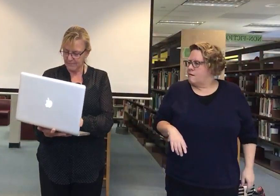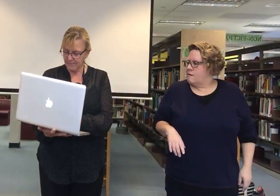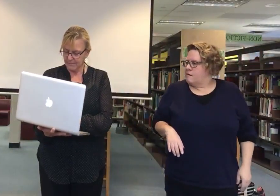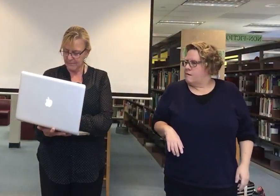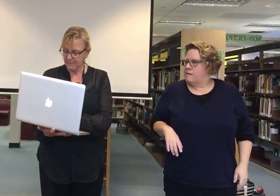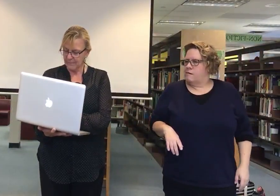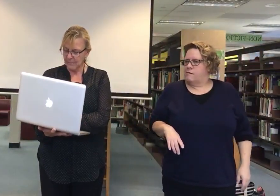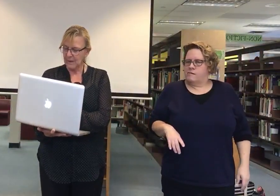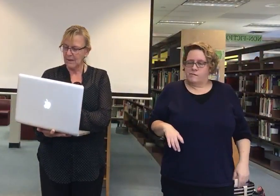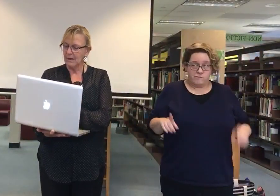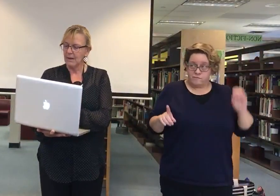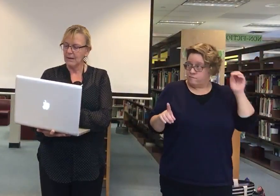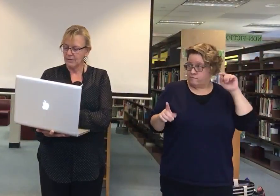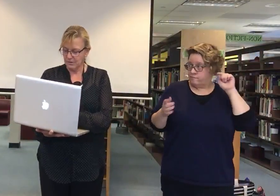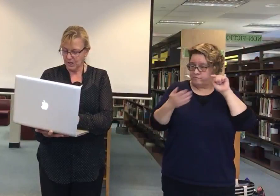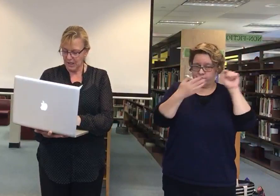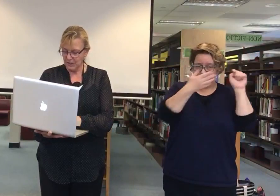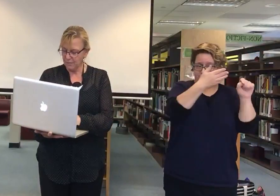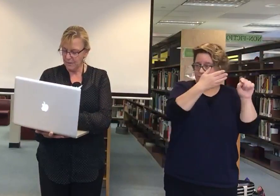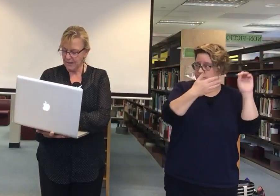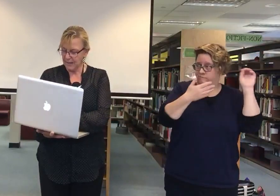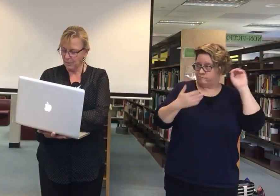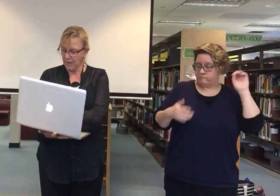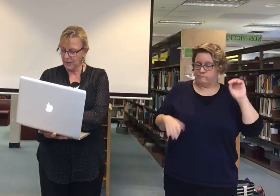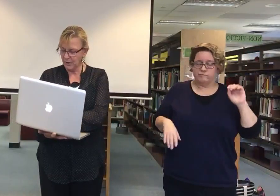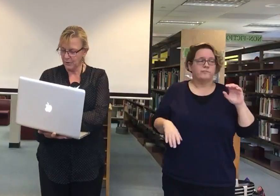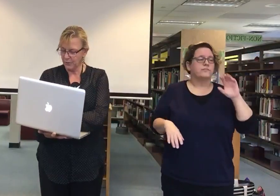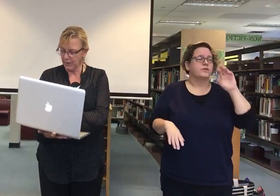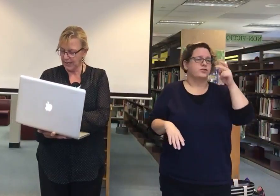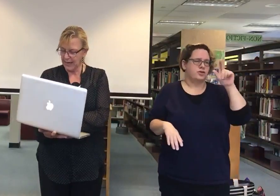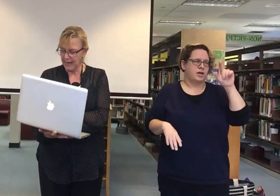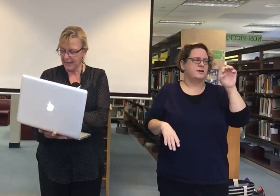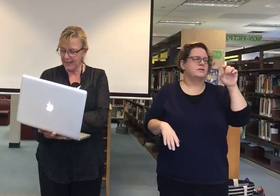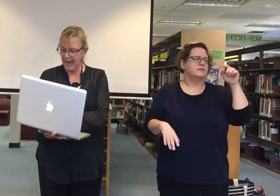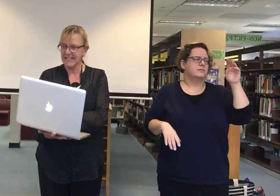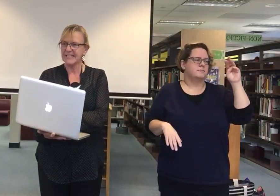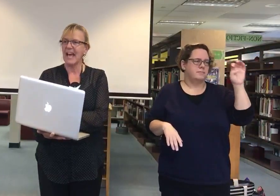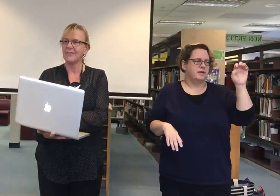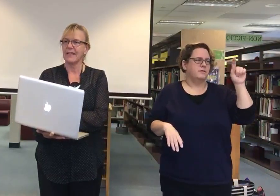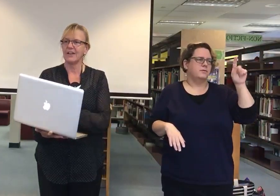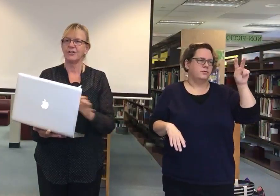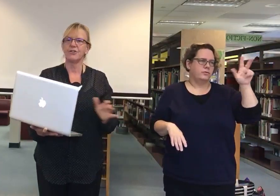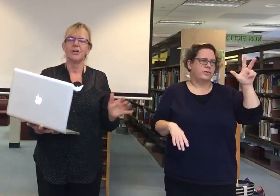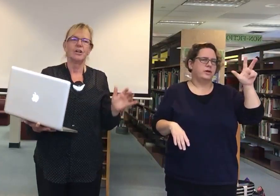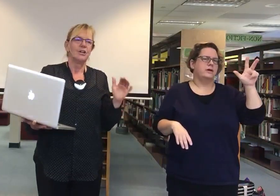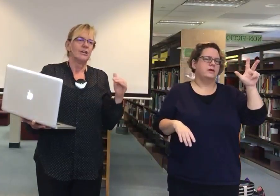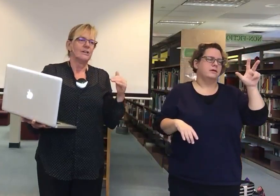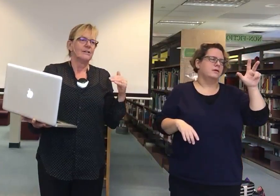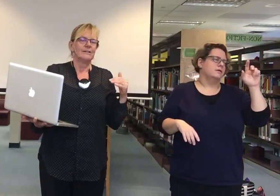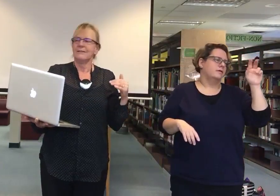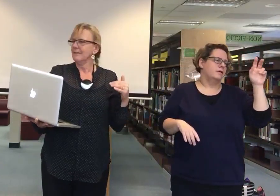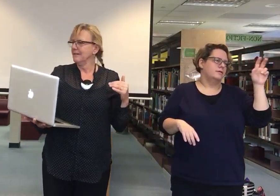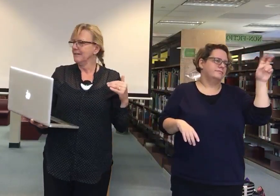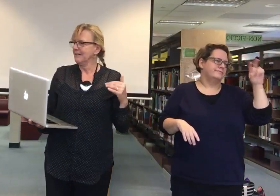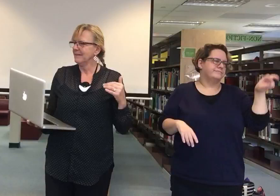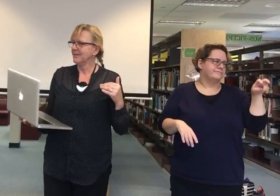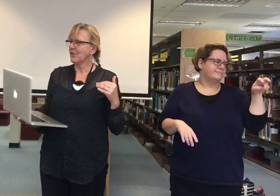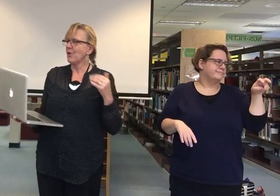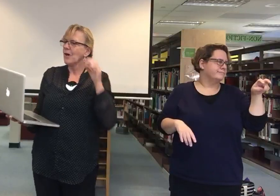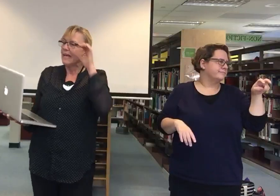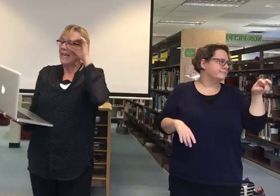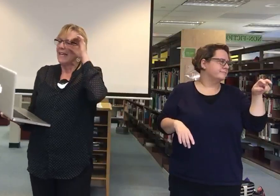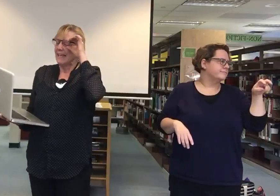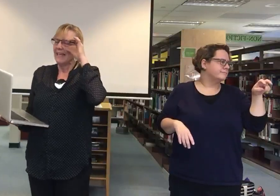No dot at the end? Change me, 123, and then has to have a character.